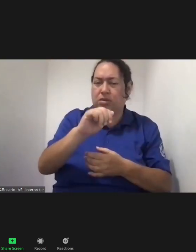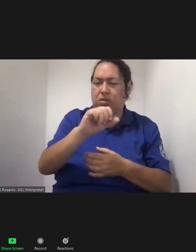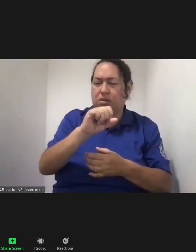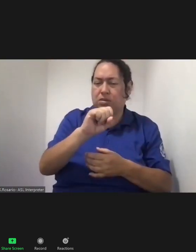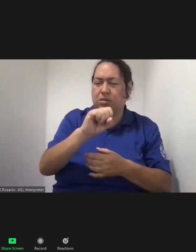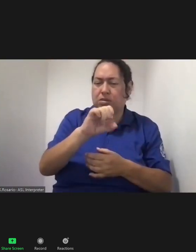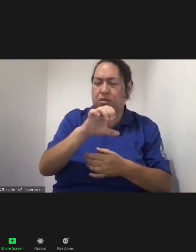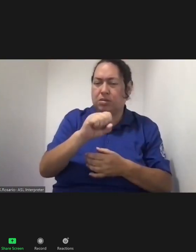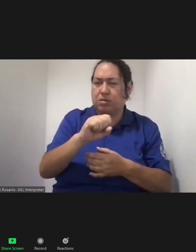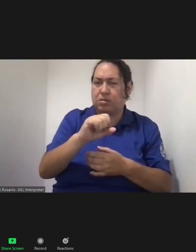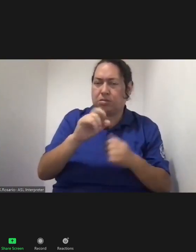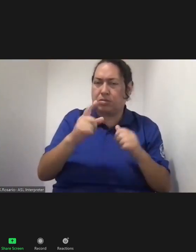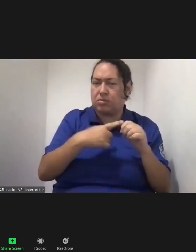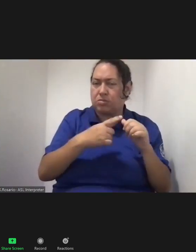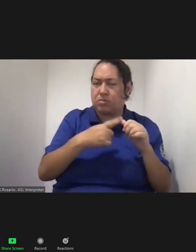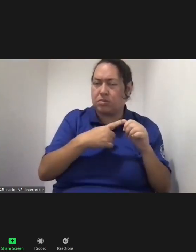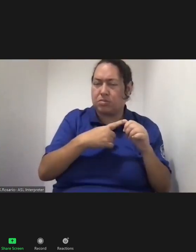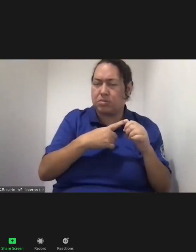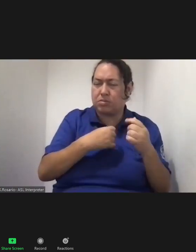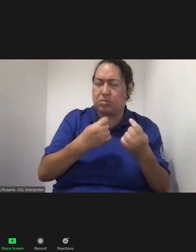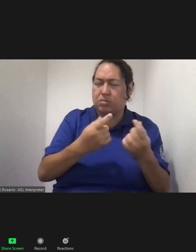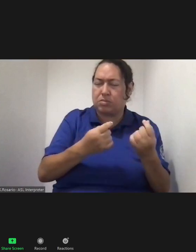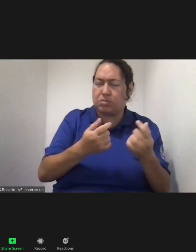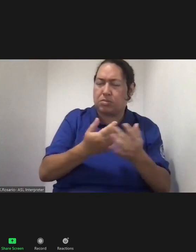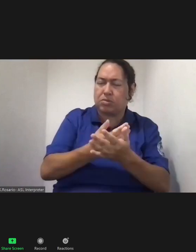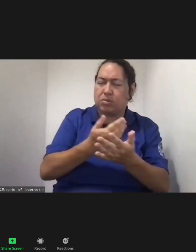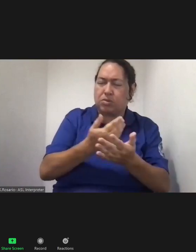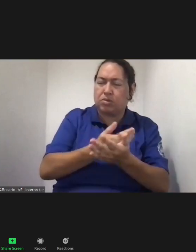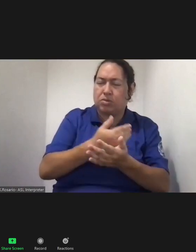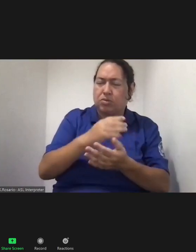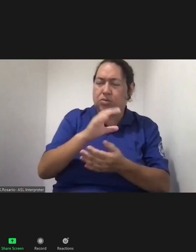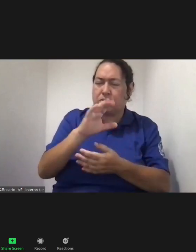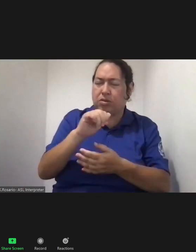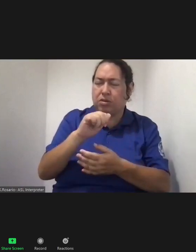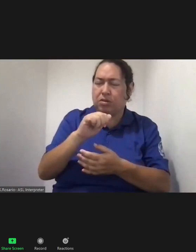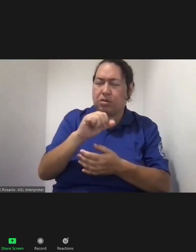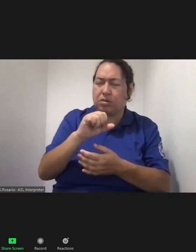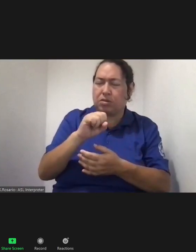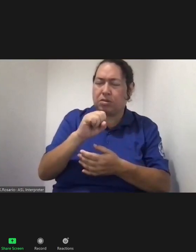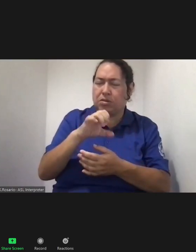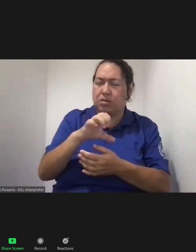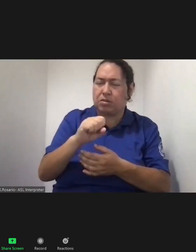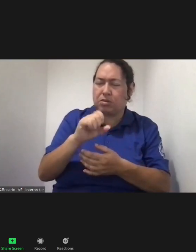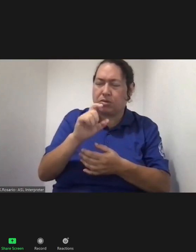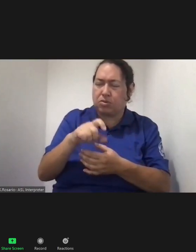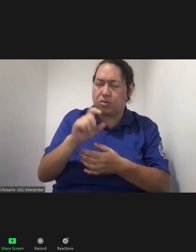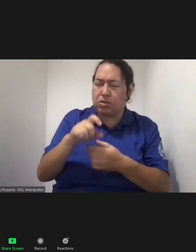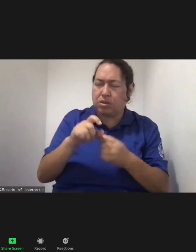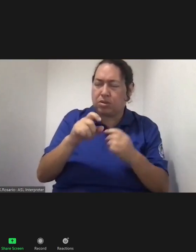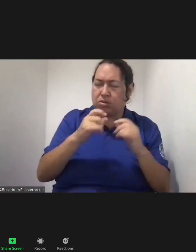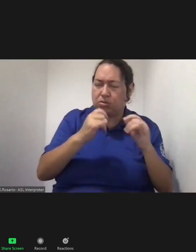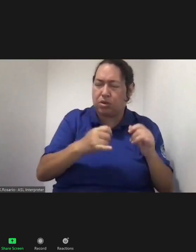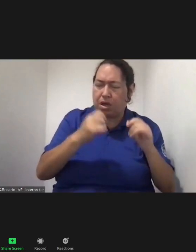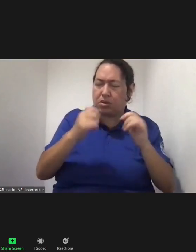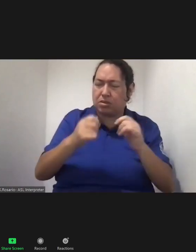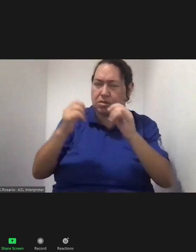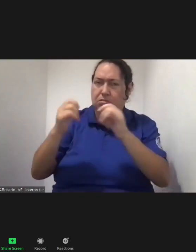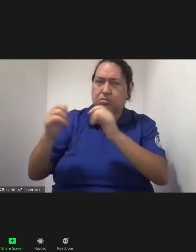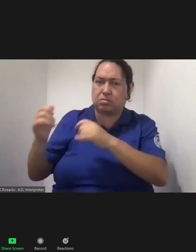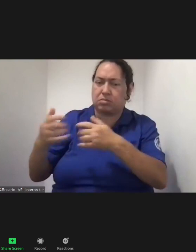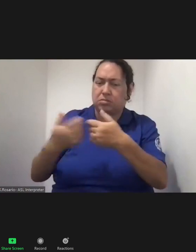do is, if there's a new case, is to cut off transmission by isolating them. So when they